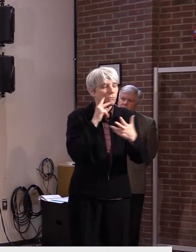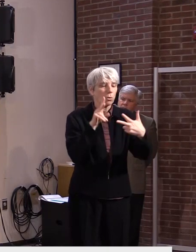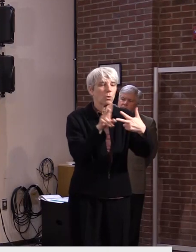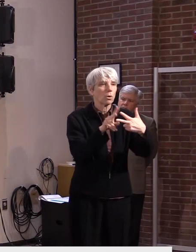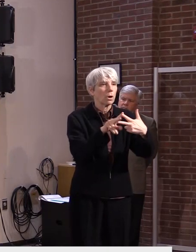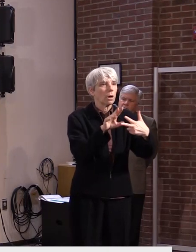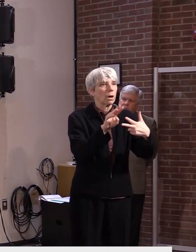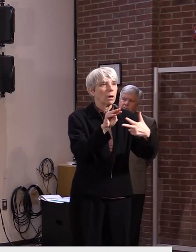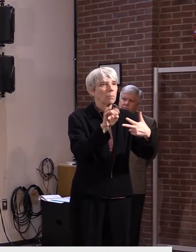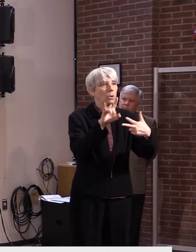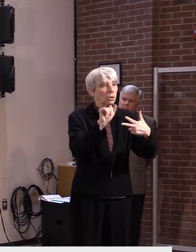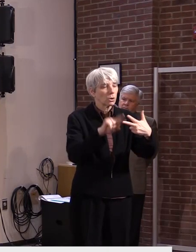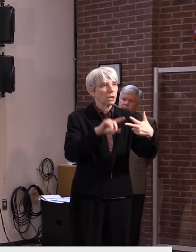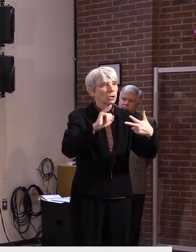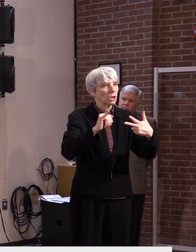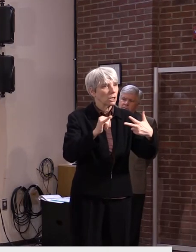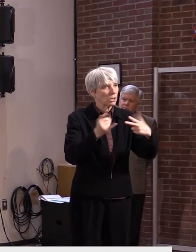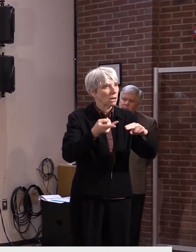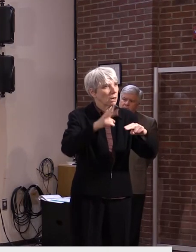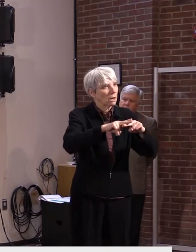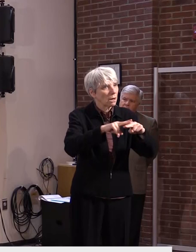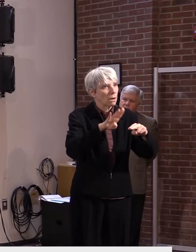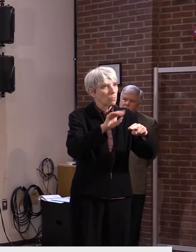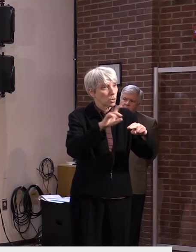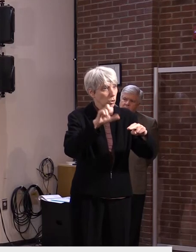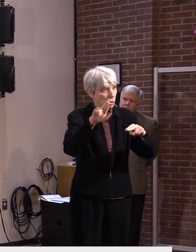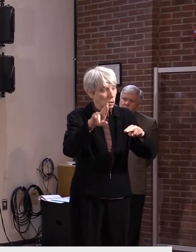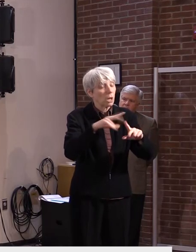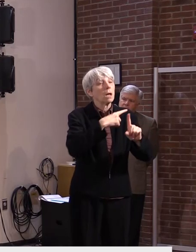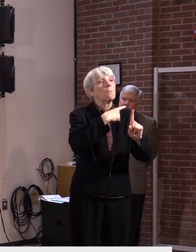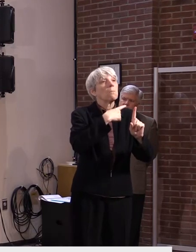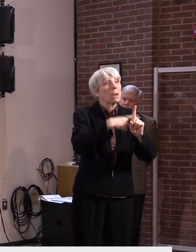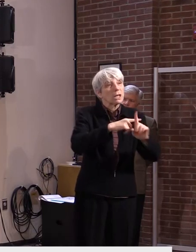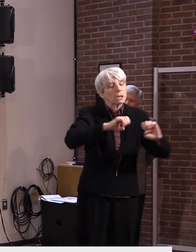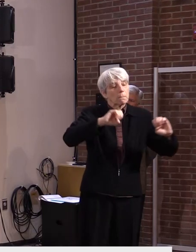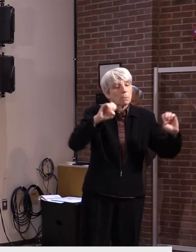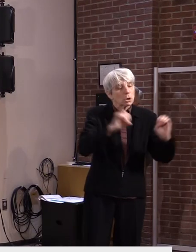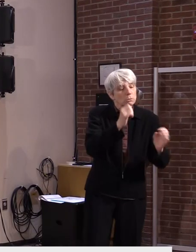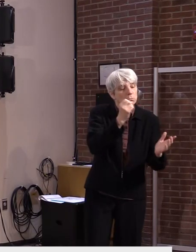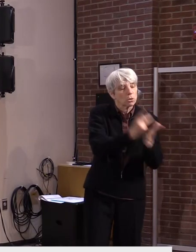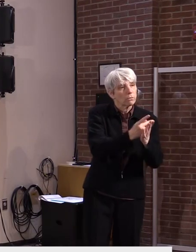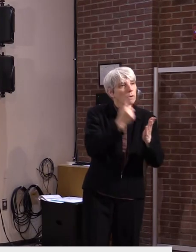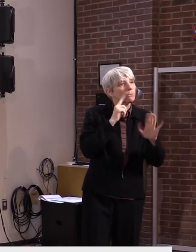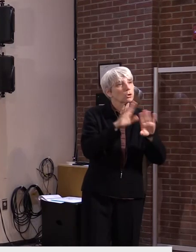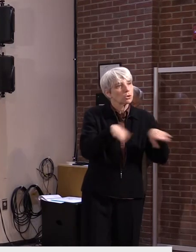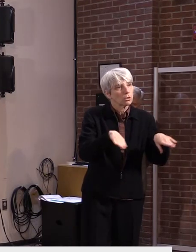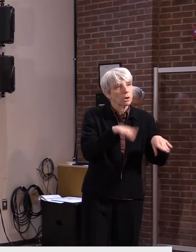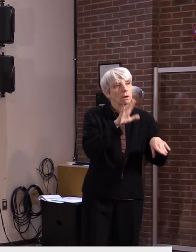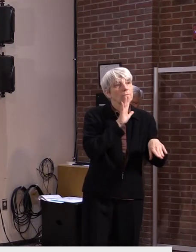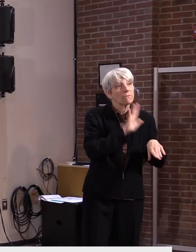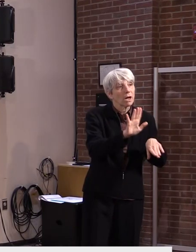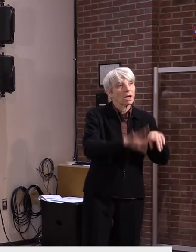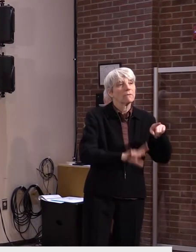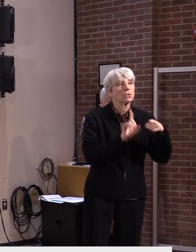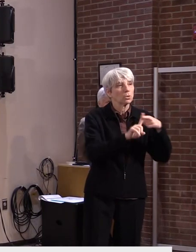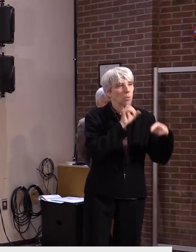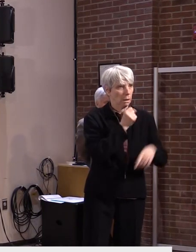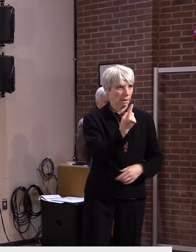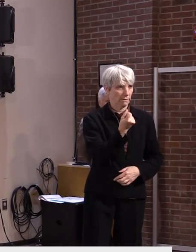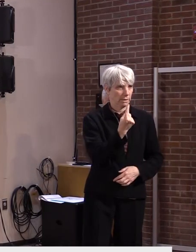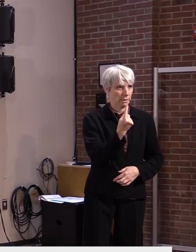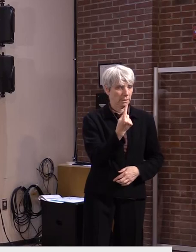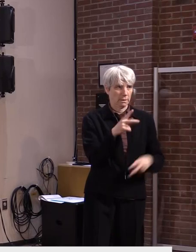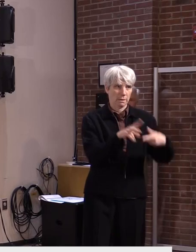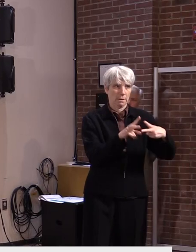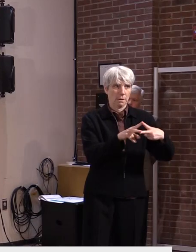J&J, as well as the emergency use authorization for kids 5 to 11. They still expect these